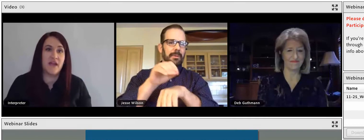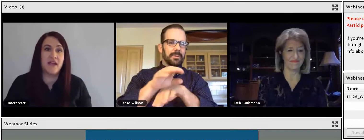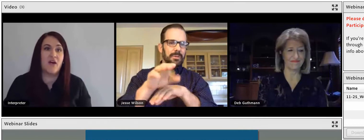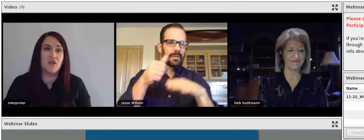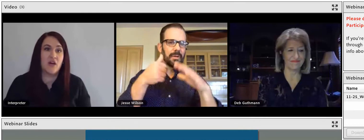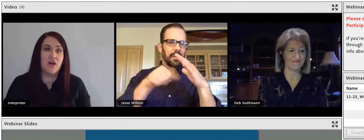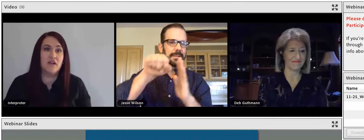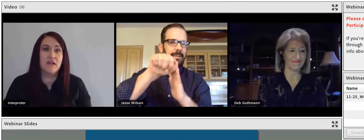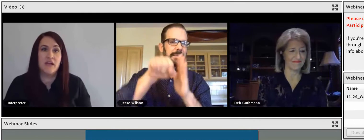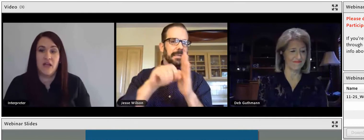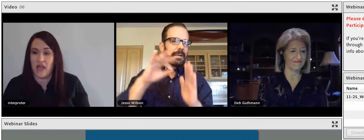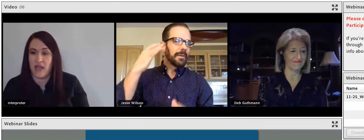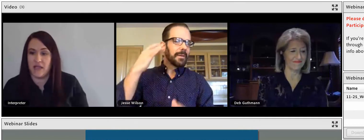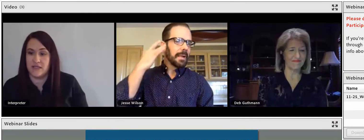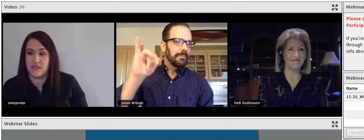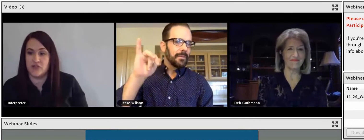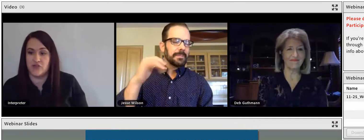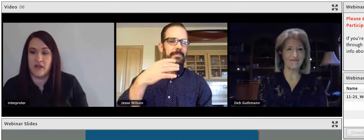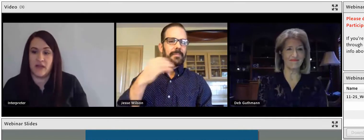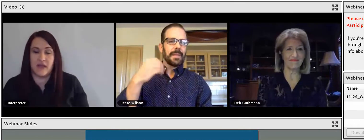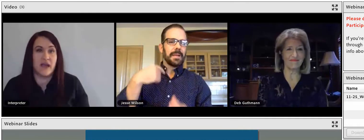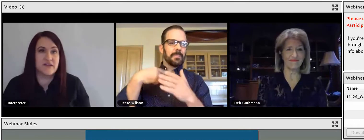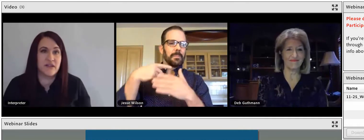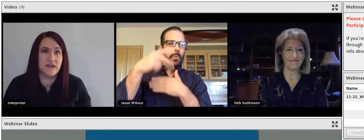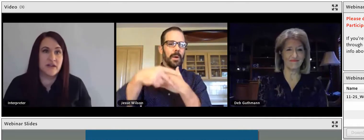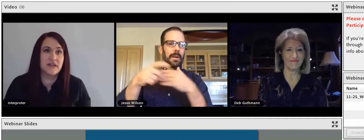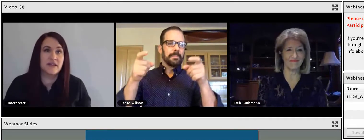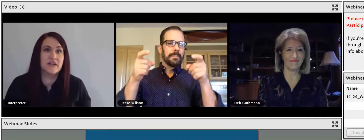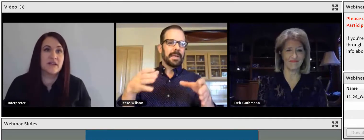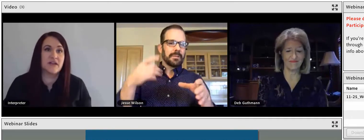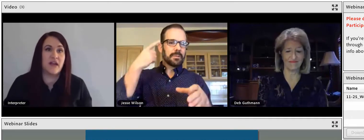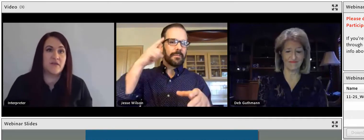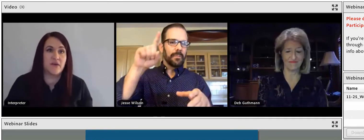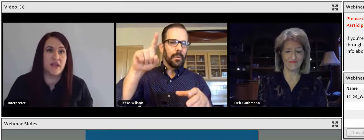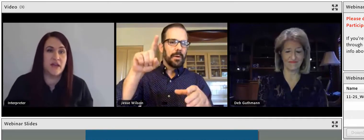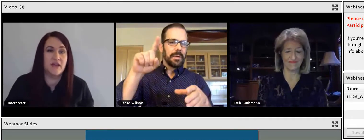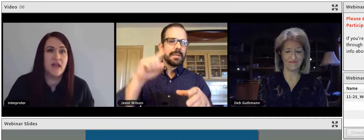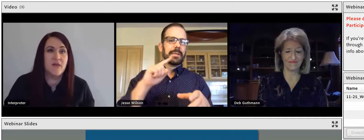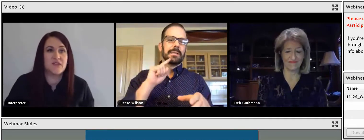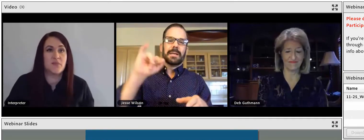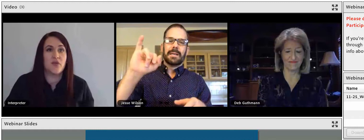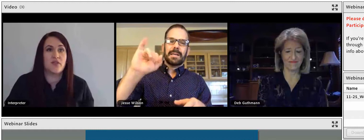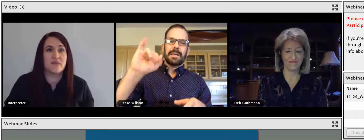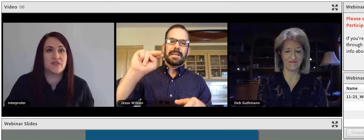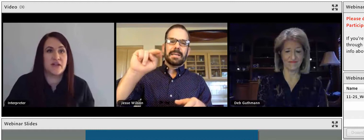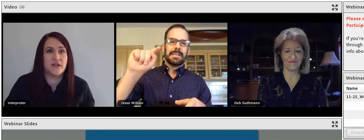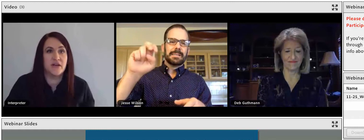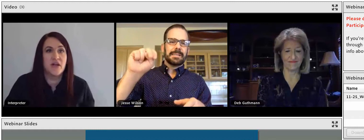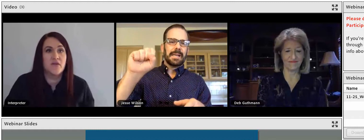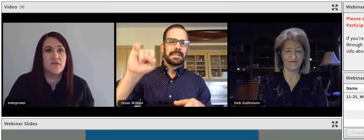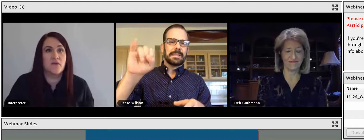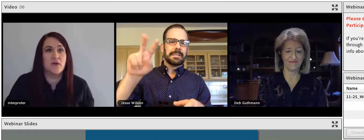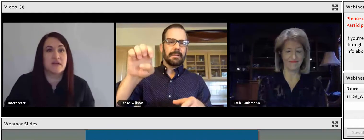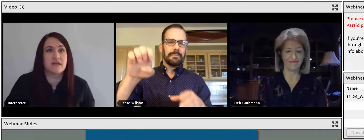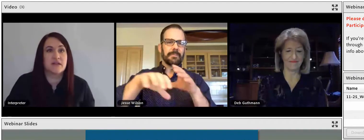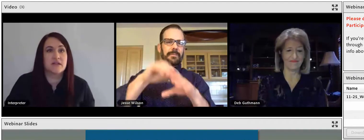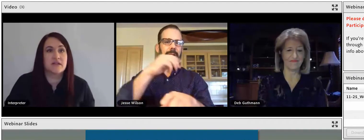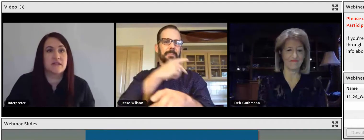a certified alcohol and drug counselor here in California. Also the program